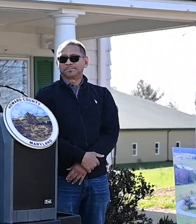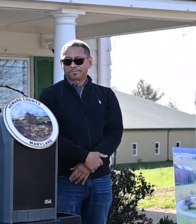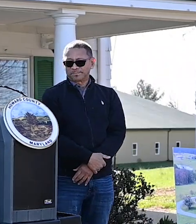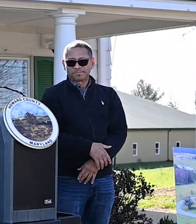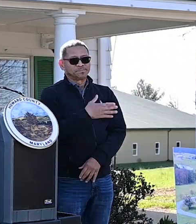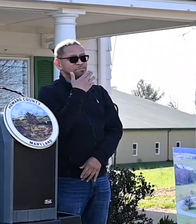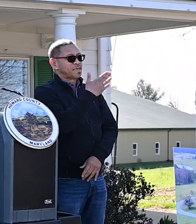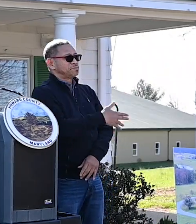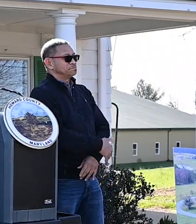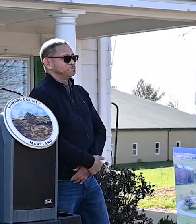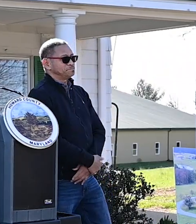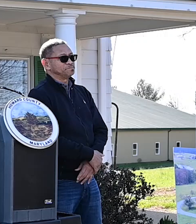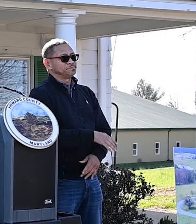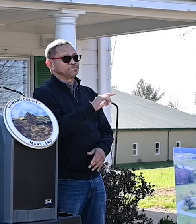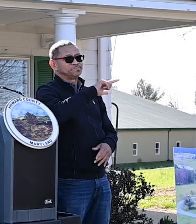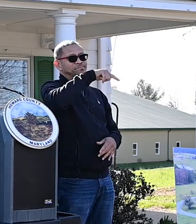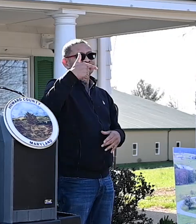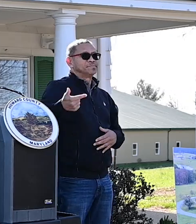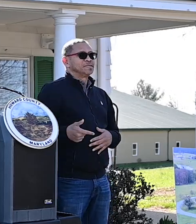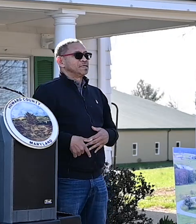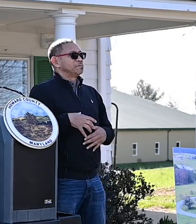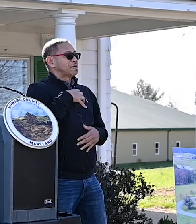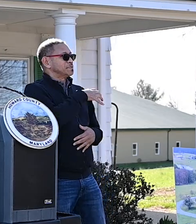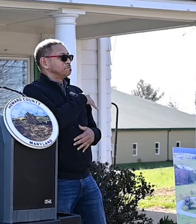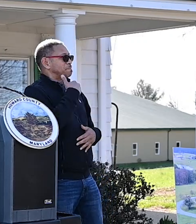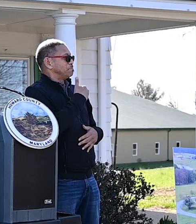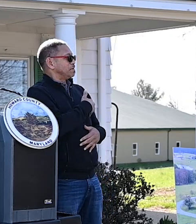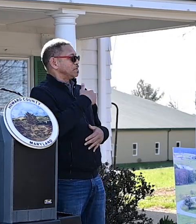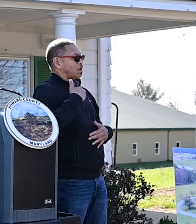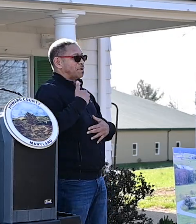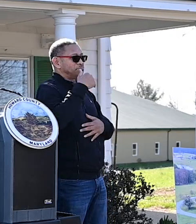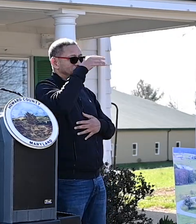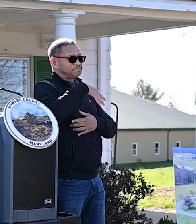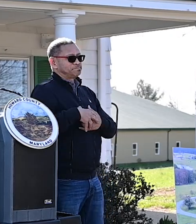Thank you, James. Our next speaker will be Councilmember David Youngman.